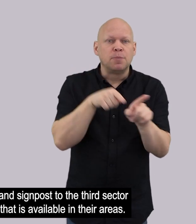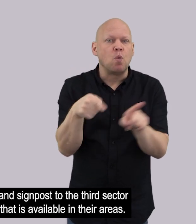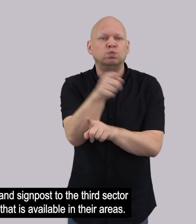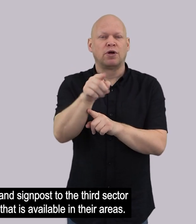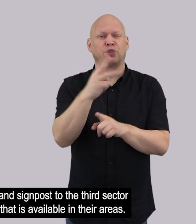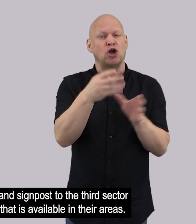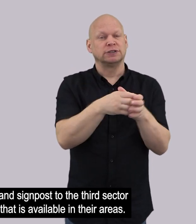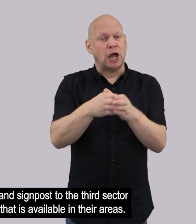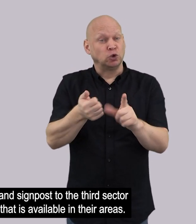areas.